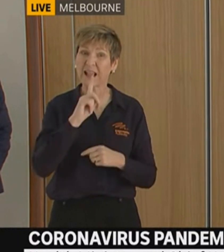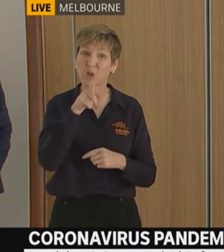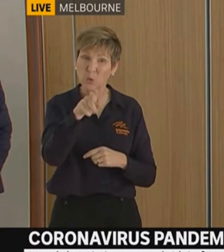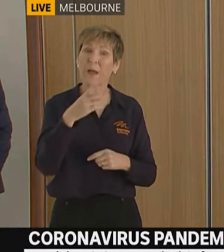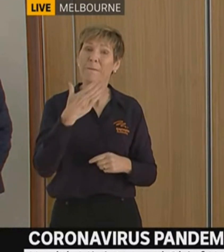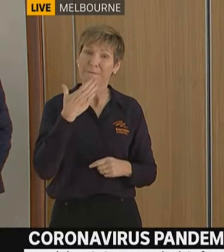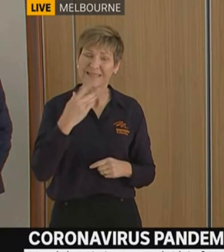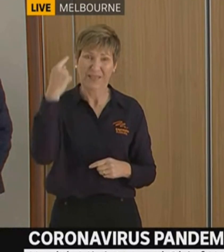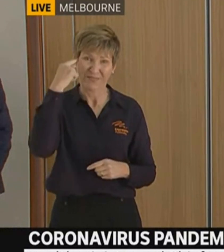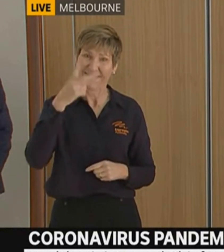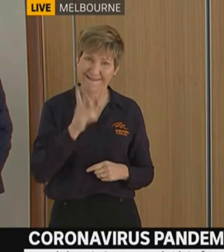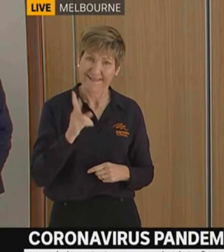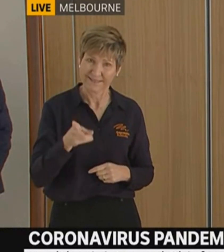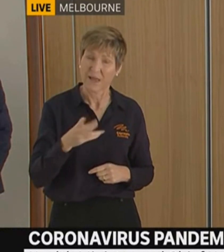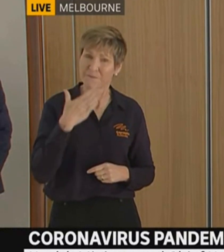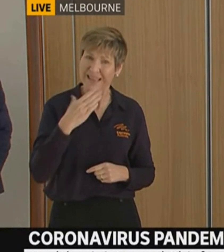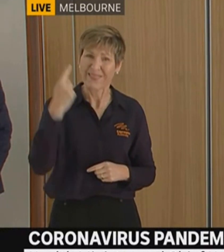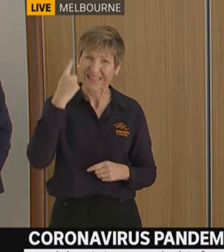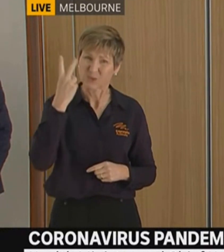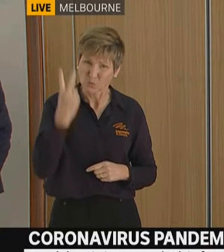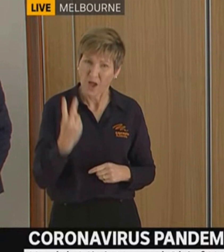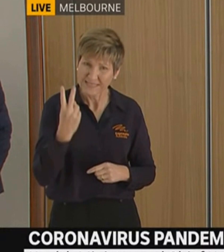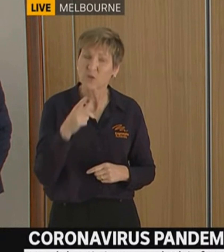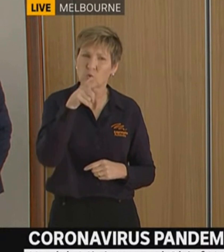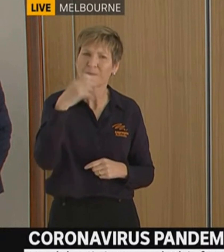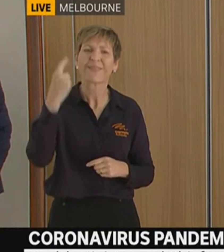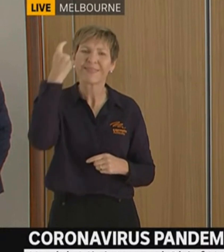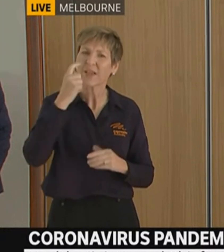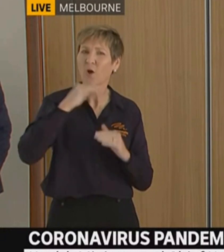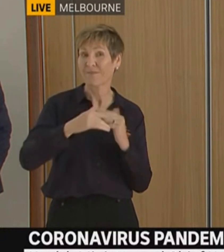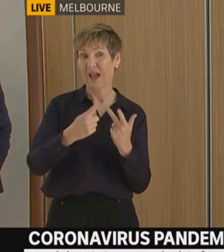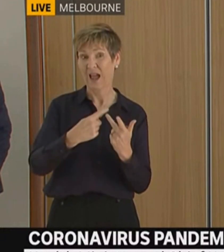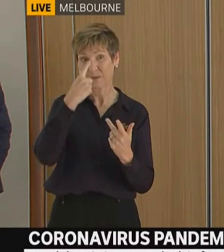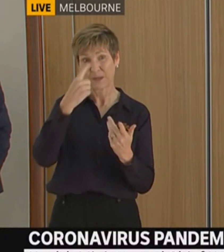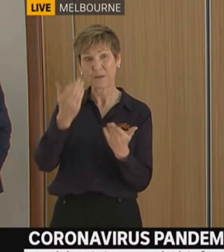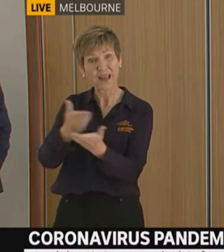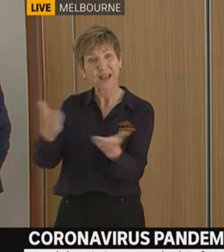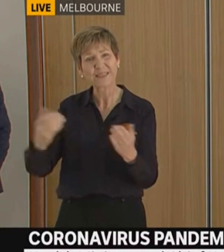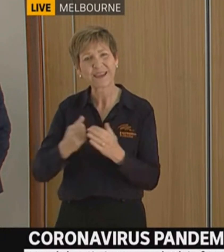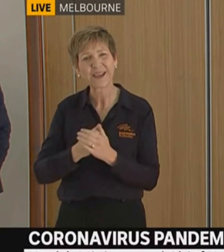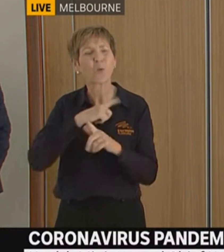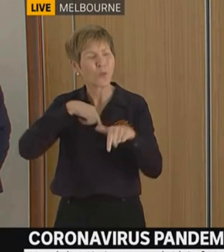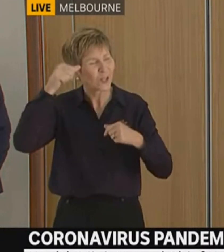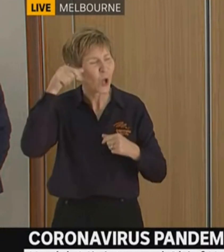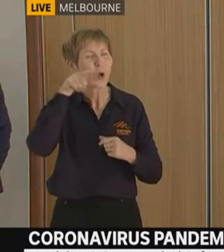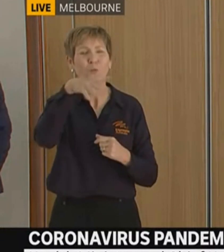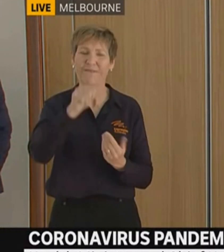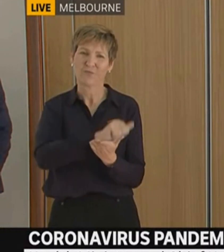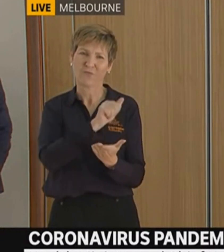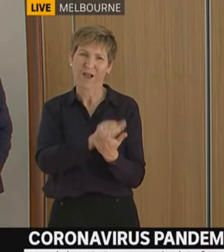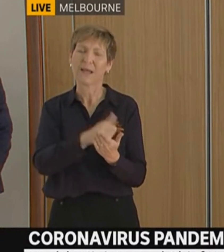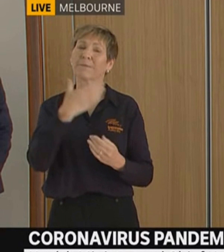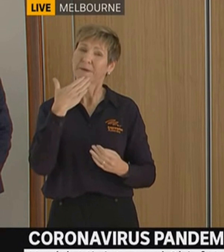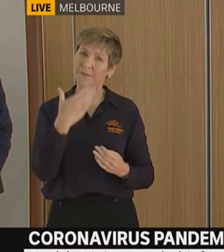people, please think again, please do not do this, exercise your compassion, express yourself, but do it in a way